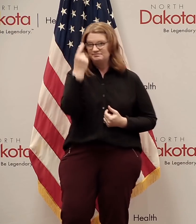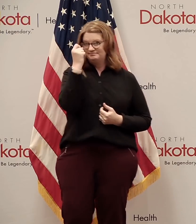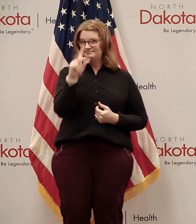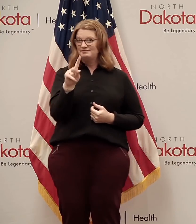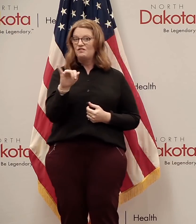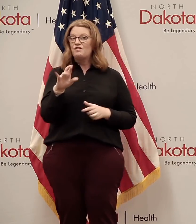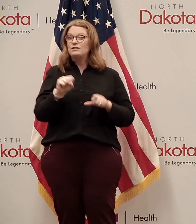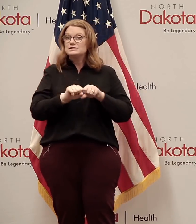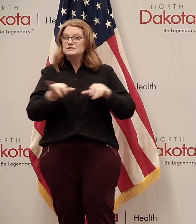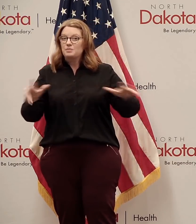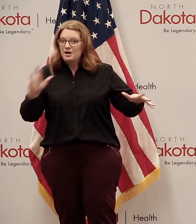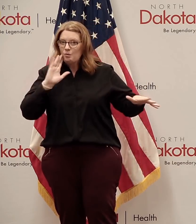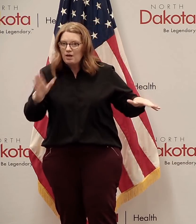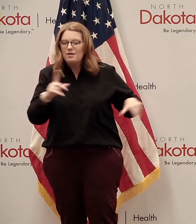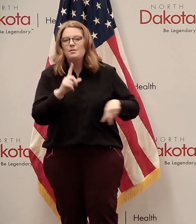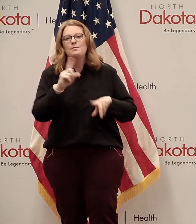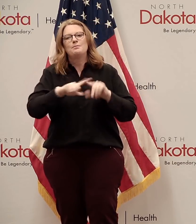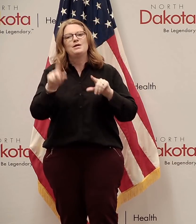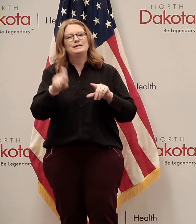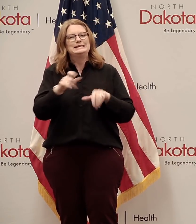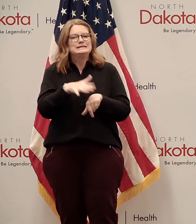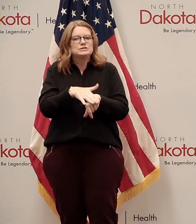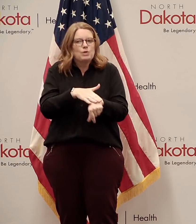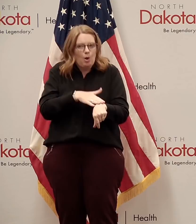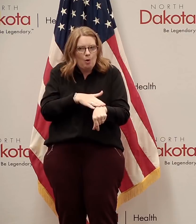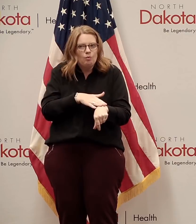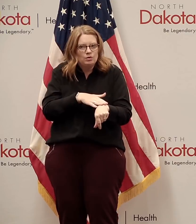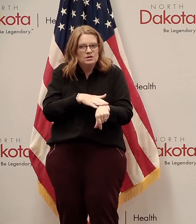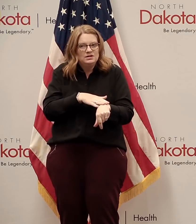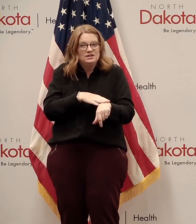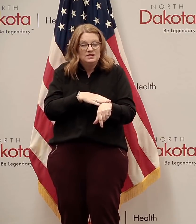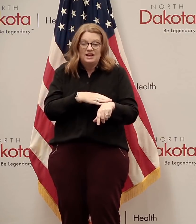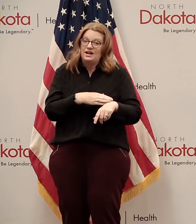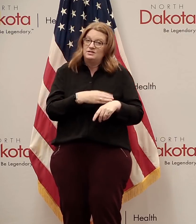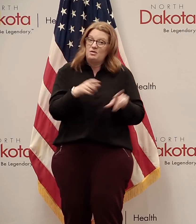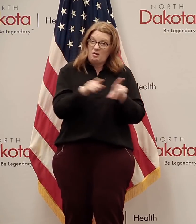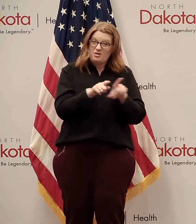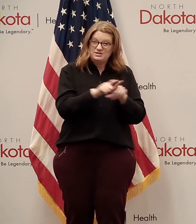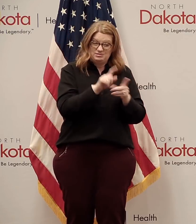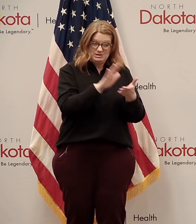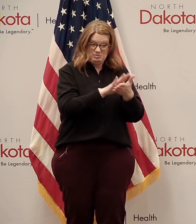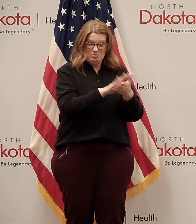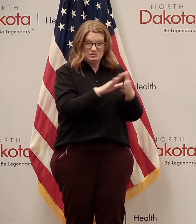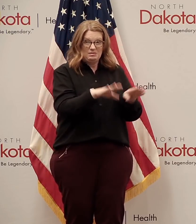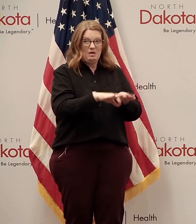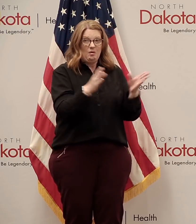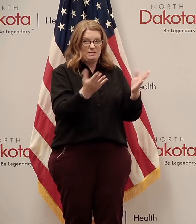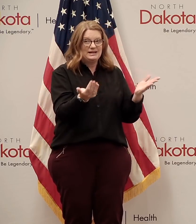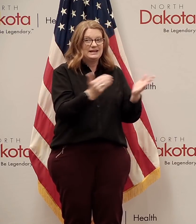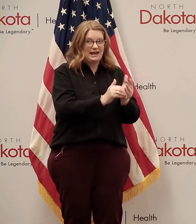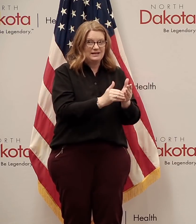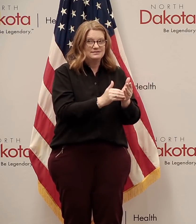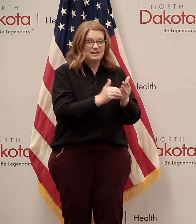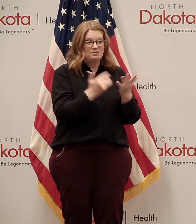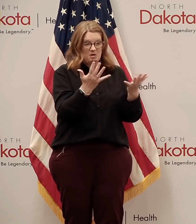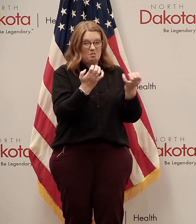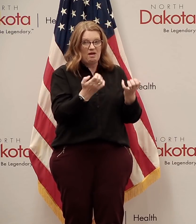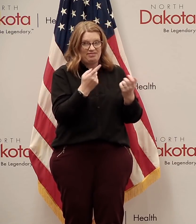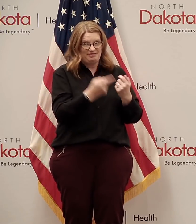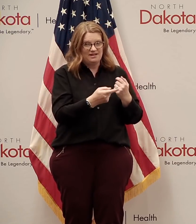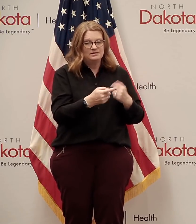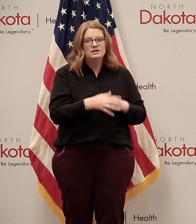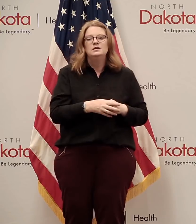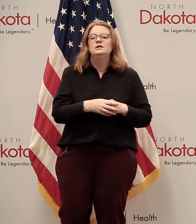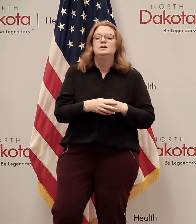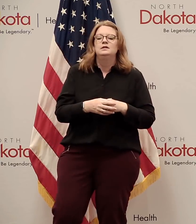we slow it down, that's going to allow us to keep businesses open, help us get schools back open, and all the things that we want to be doing going ahead. So